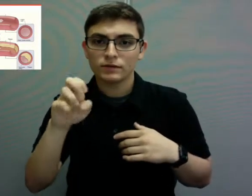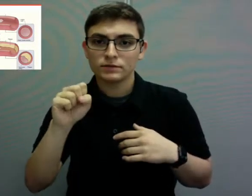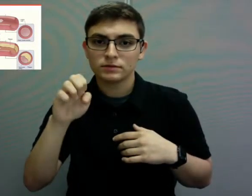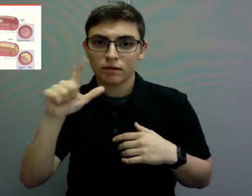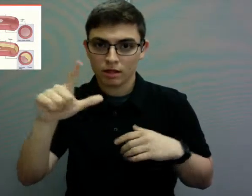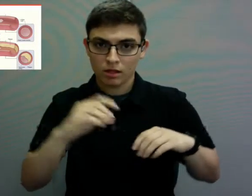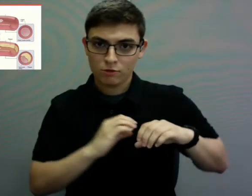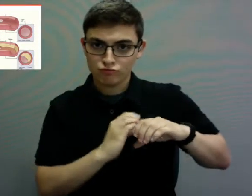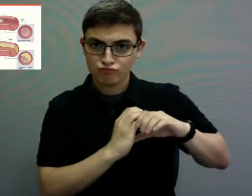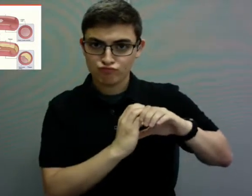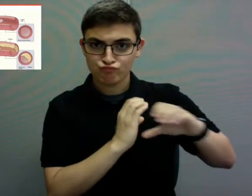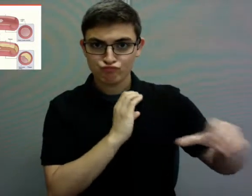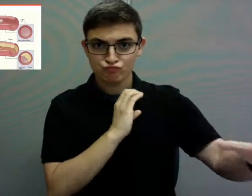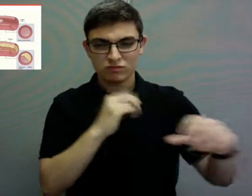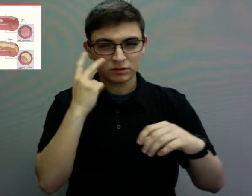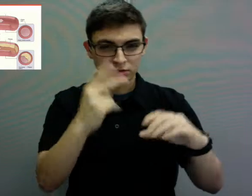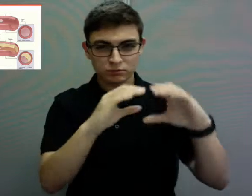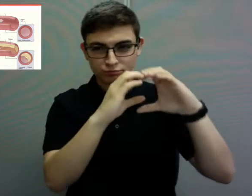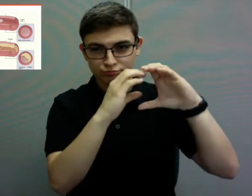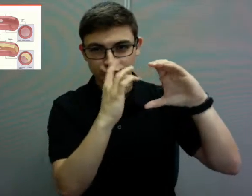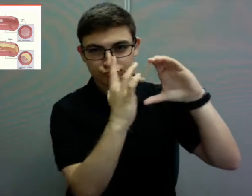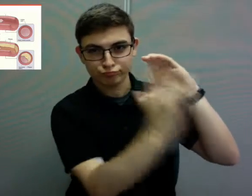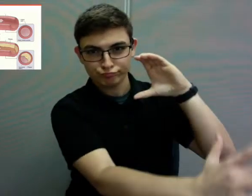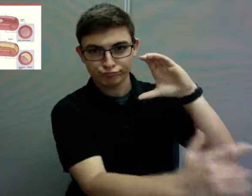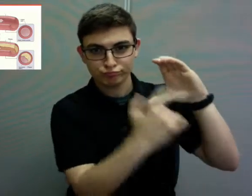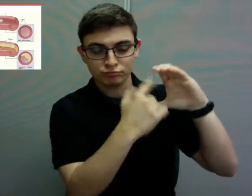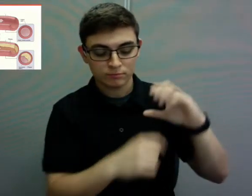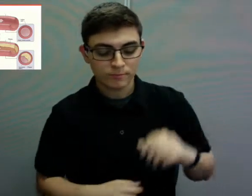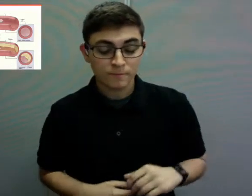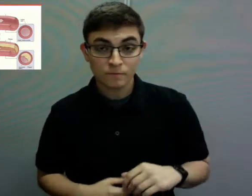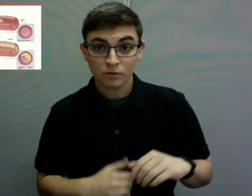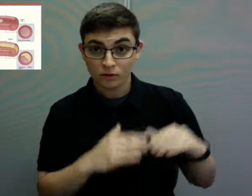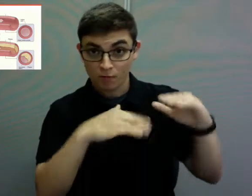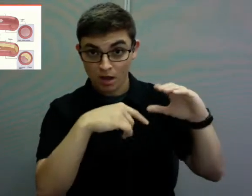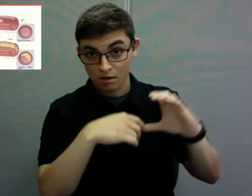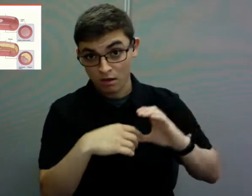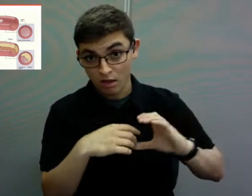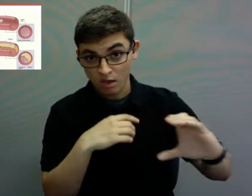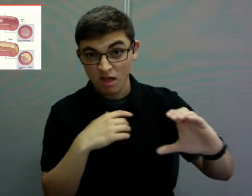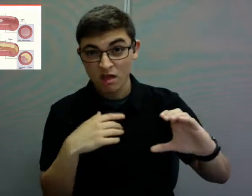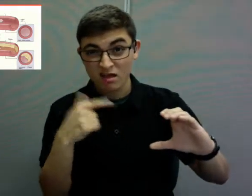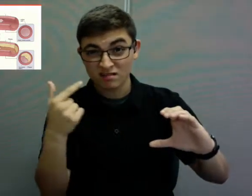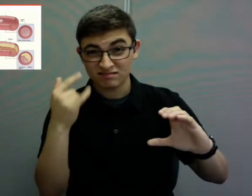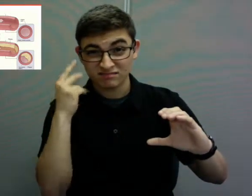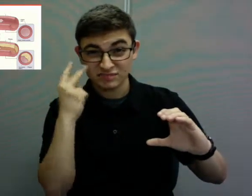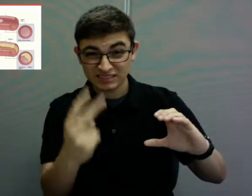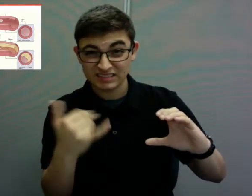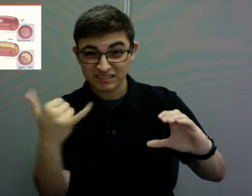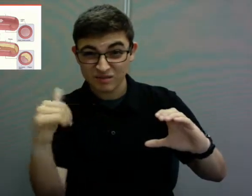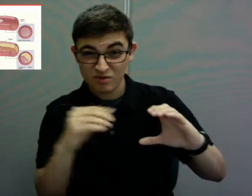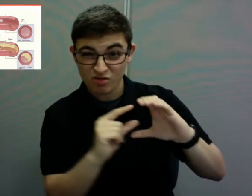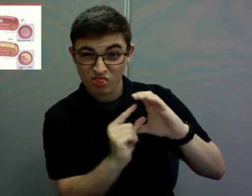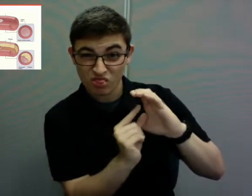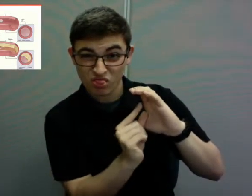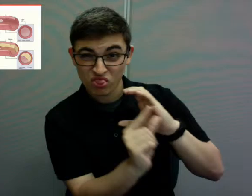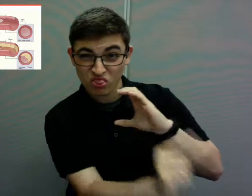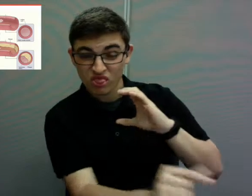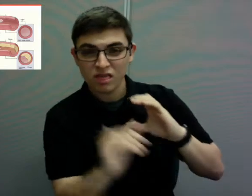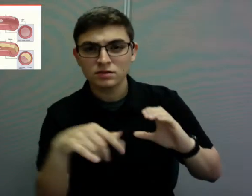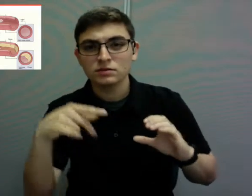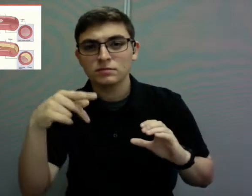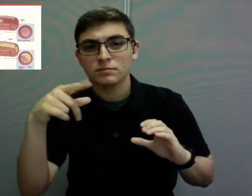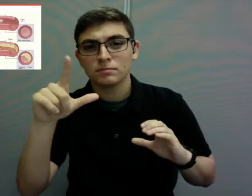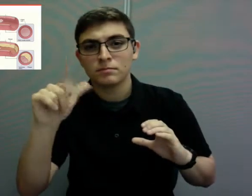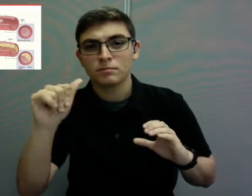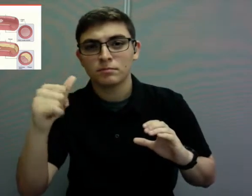vessel going to the heart, and it's nice and clean and open. Now the one at the bottom has that yellow buildup. So what is that made of? A lot